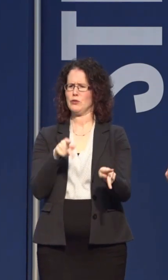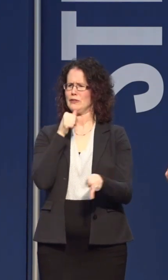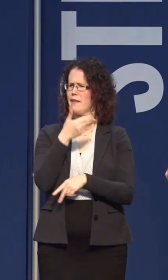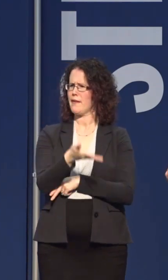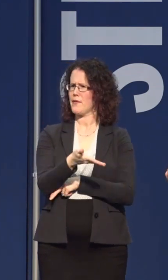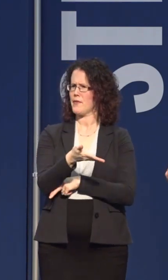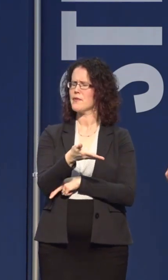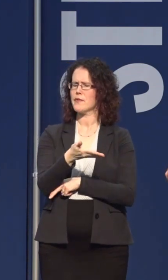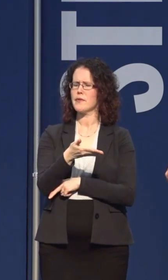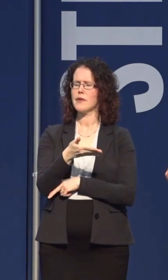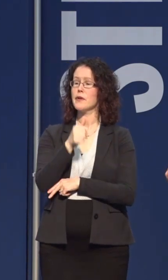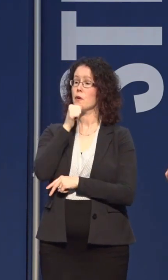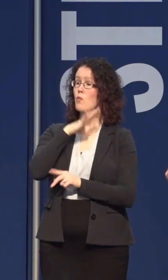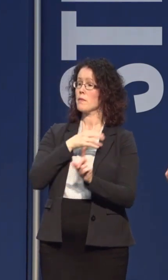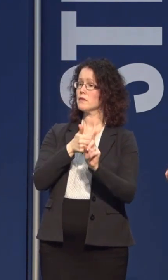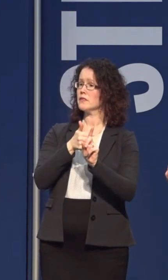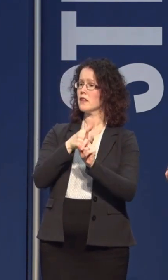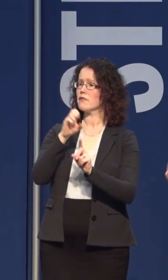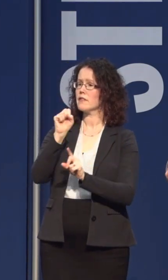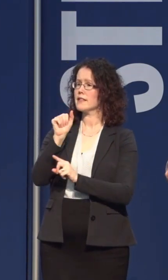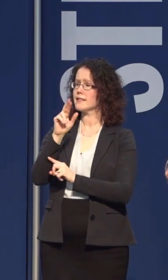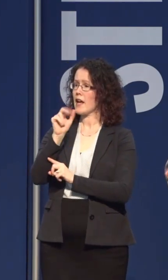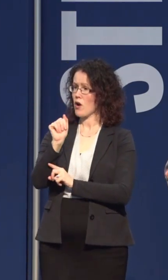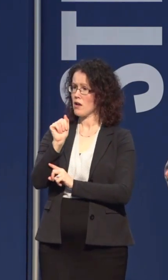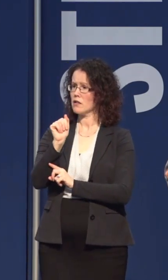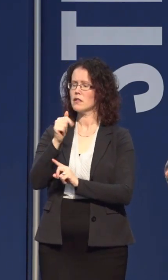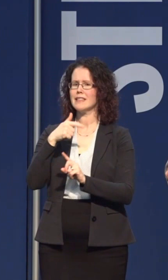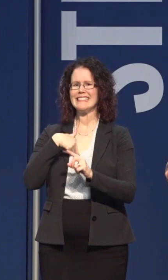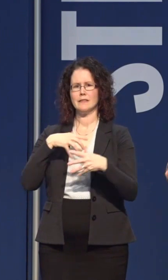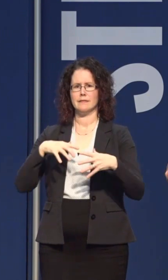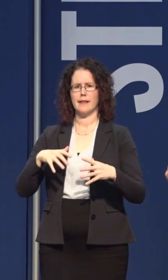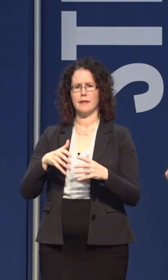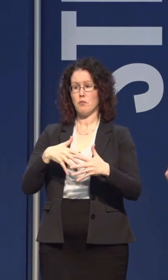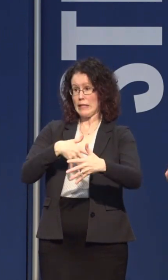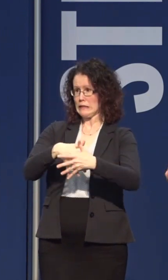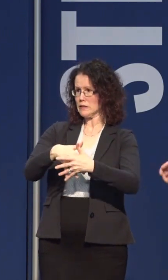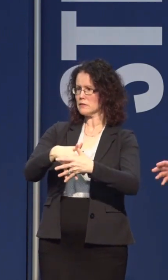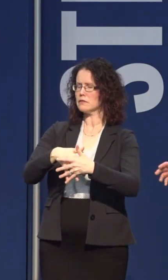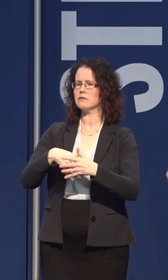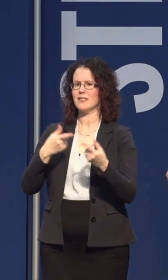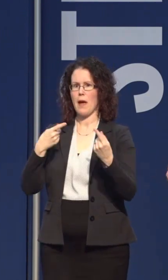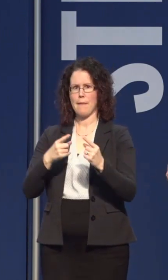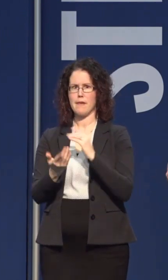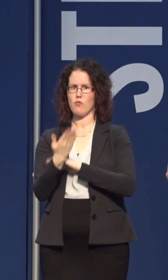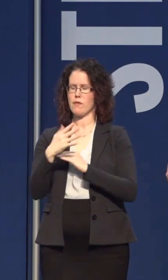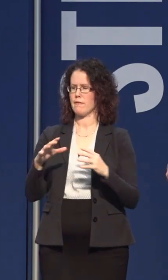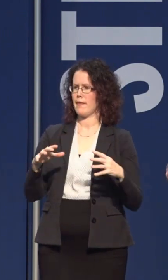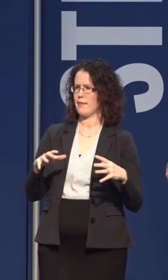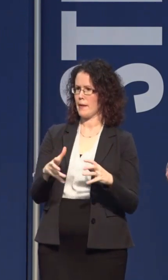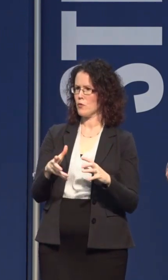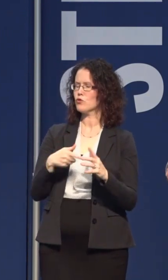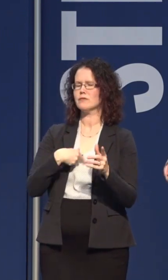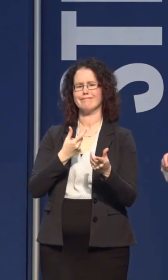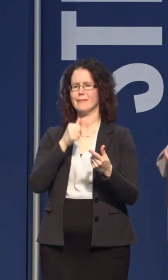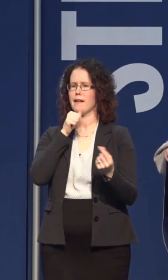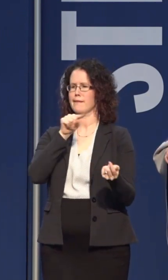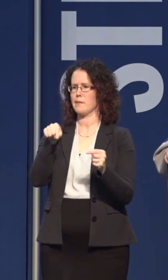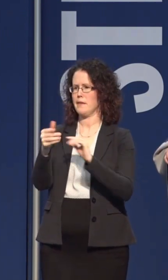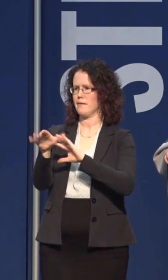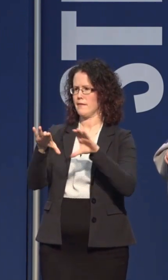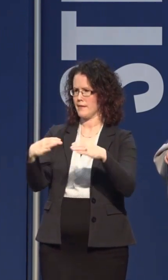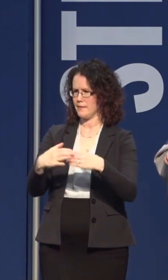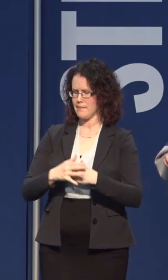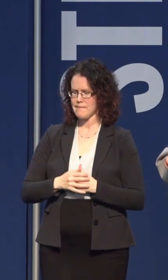gone into premature labor that morning, and she wouldn't be coming to the class. I gave my seminar, And when I was driving